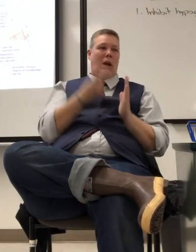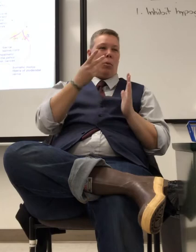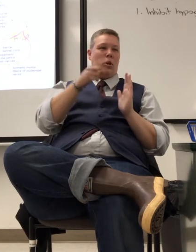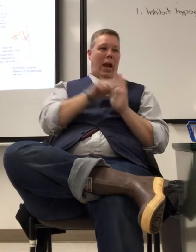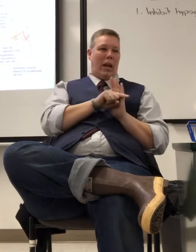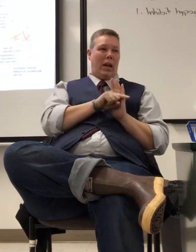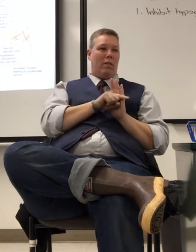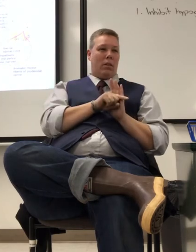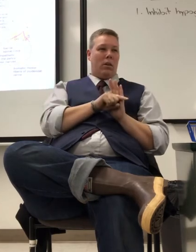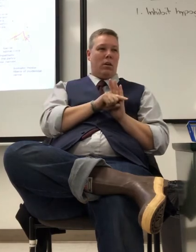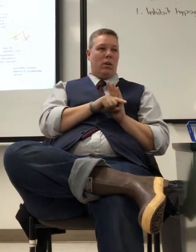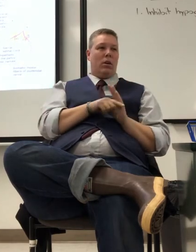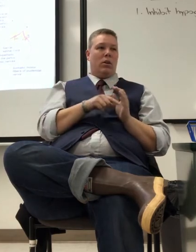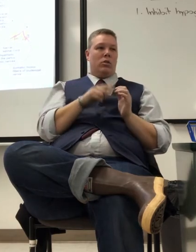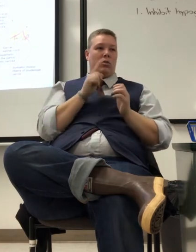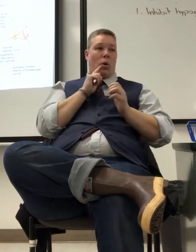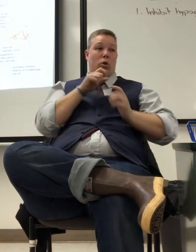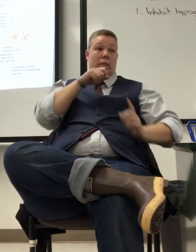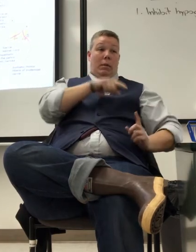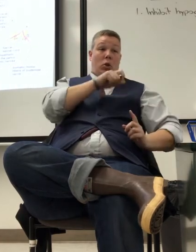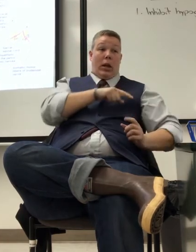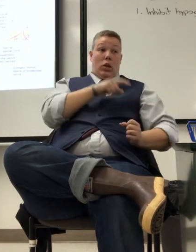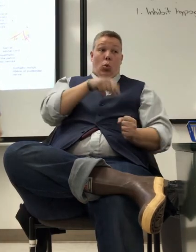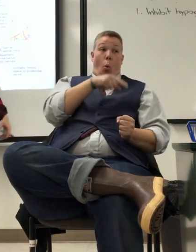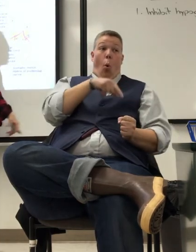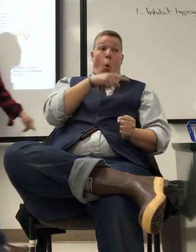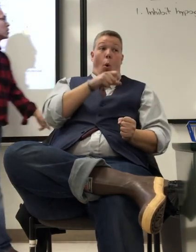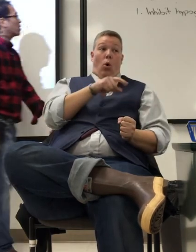and you're going to stop stimulating the internal sphincter.